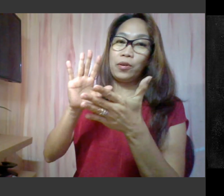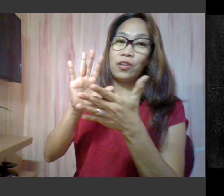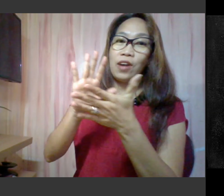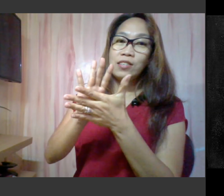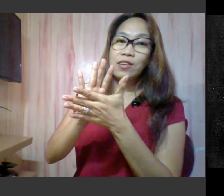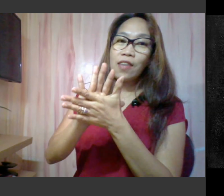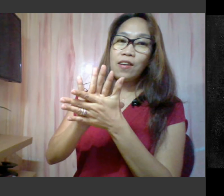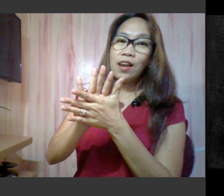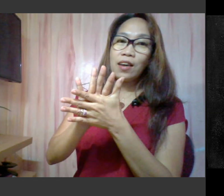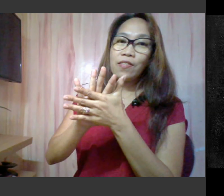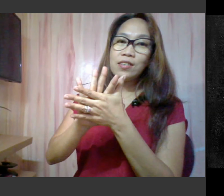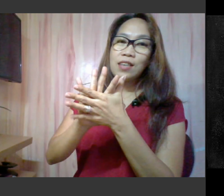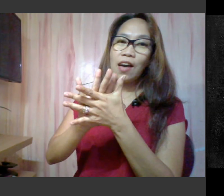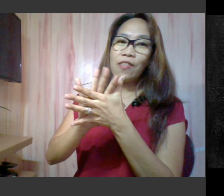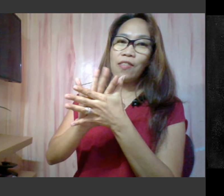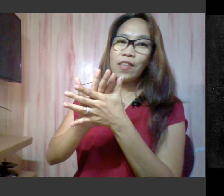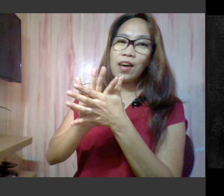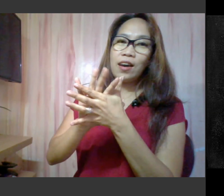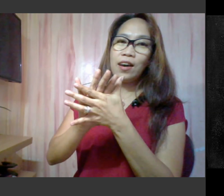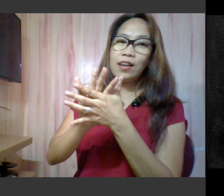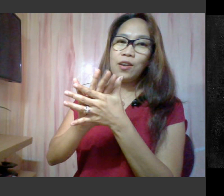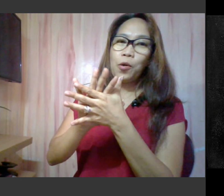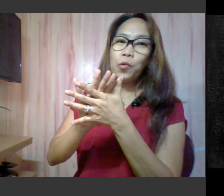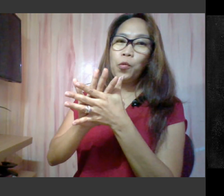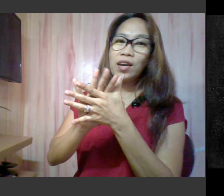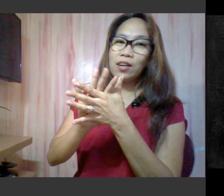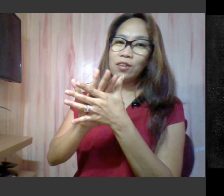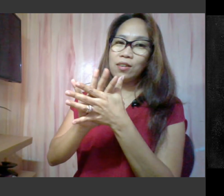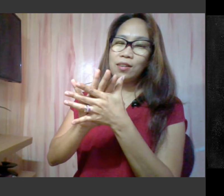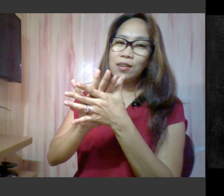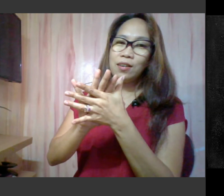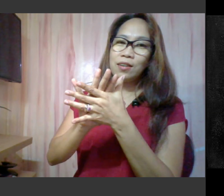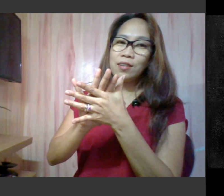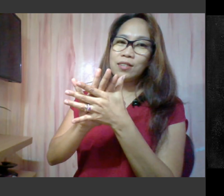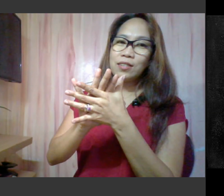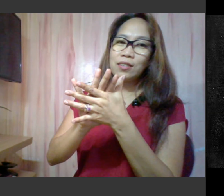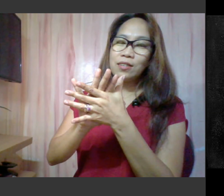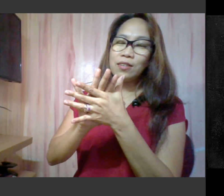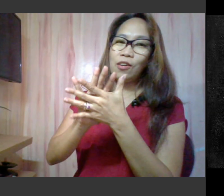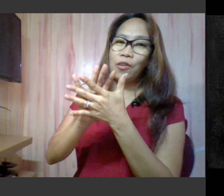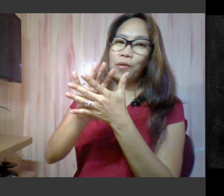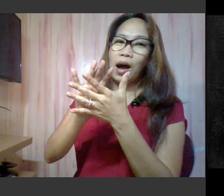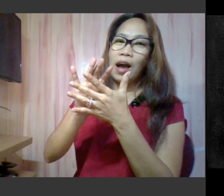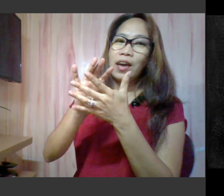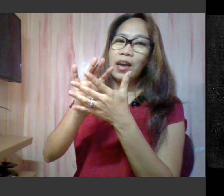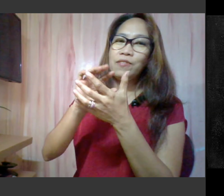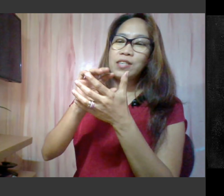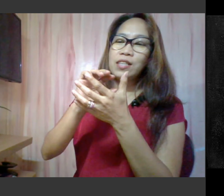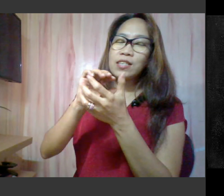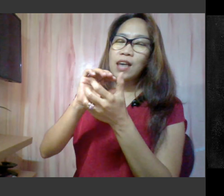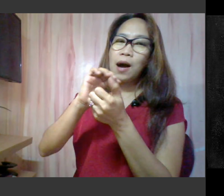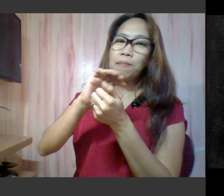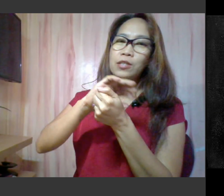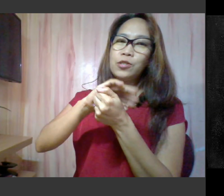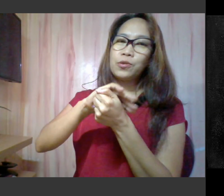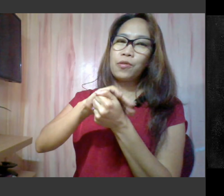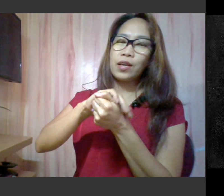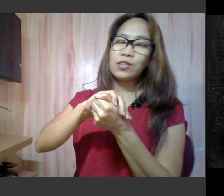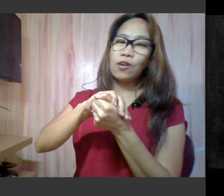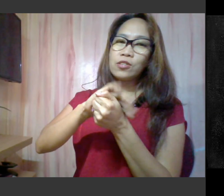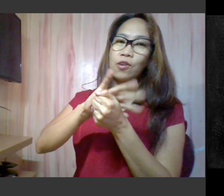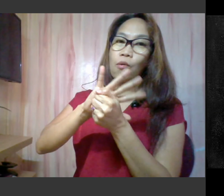you put your hands together like this and then wiggle. Although I have seen some